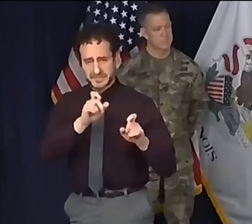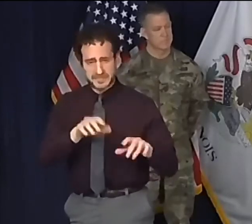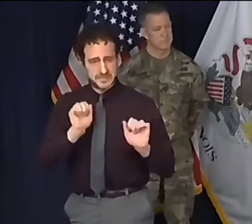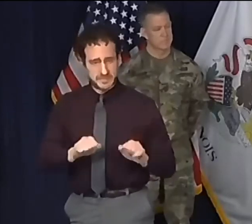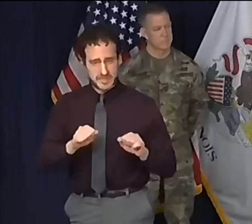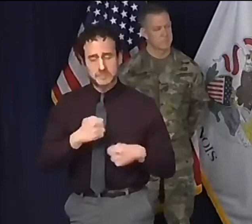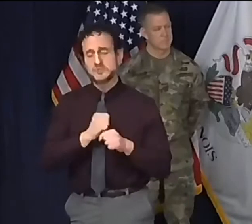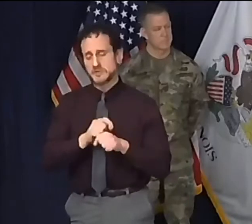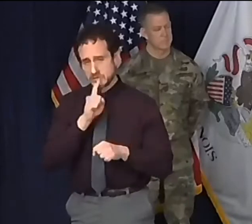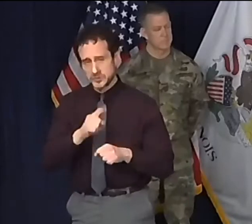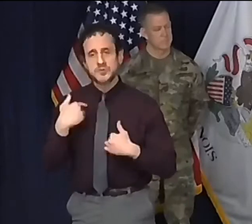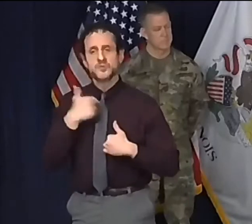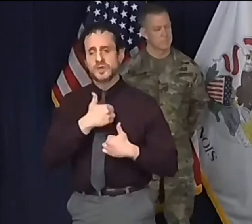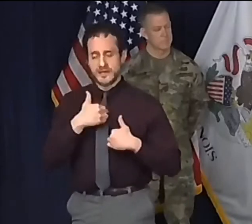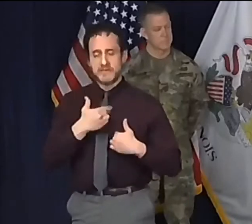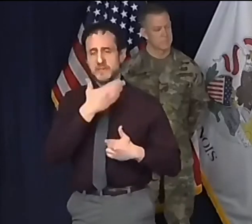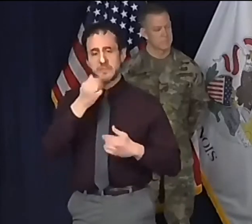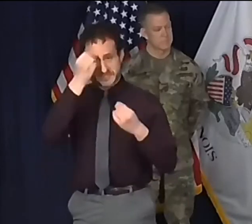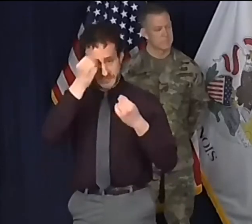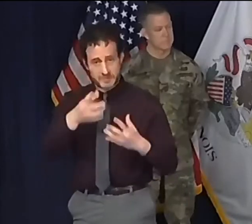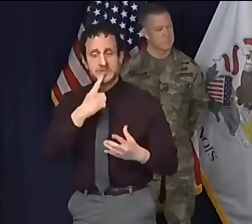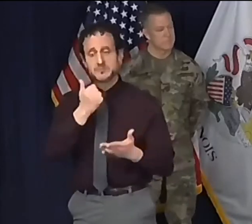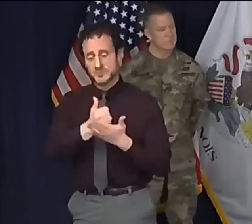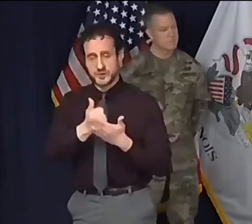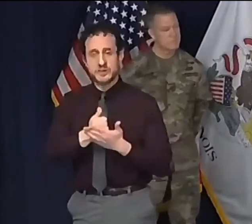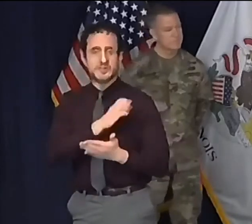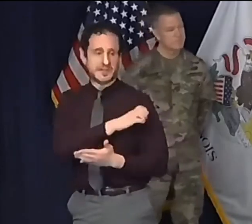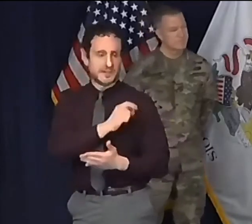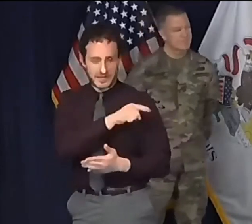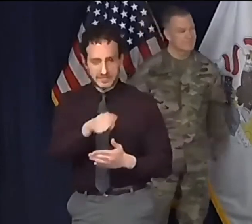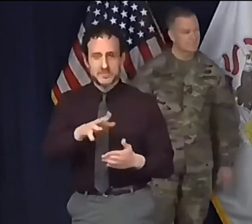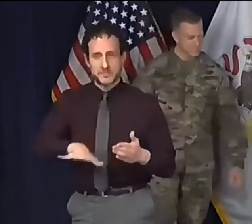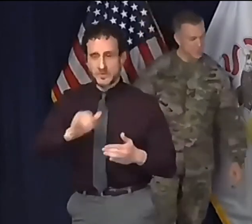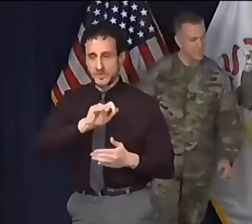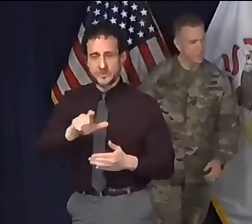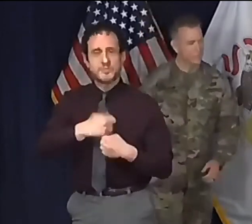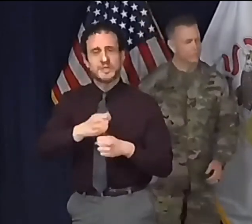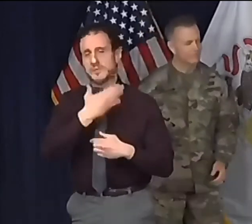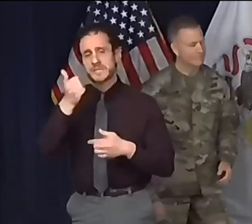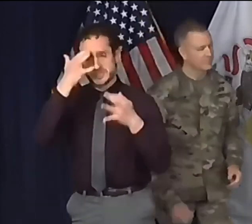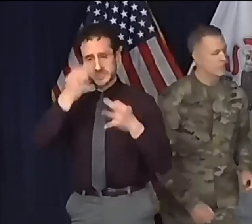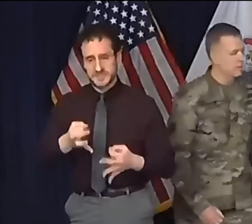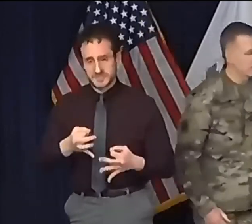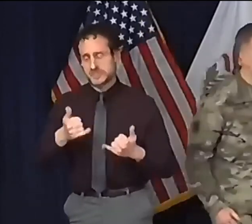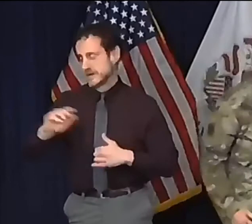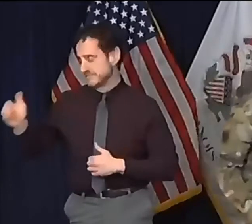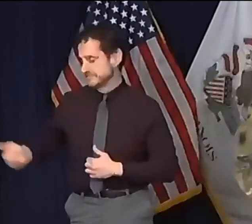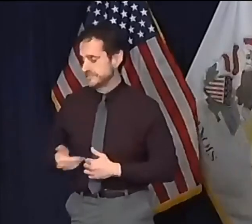decisions for Illinois. Thank you. I'd like to introduce and welcome General Neely.